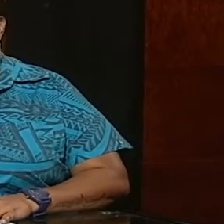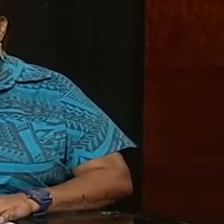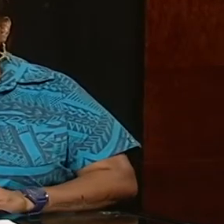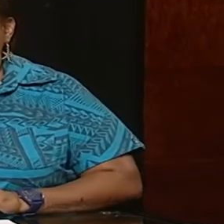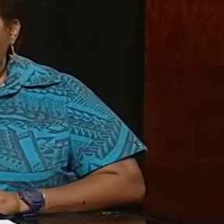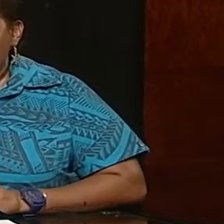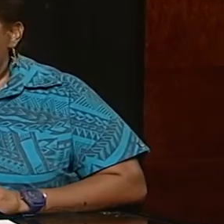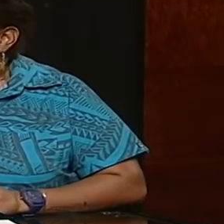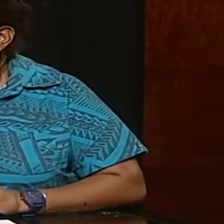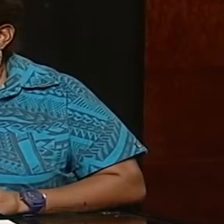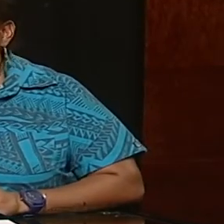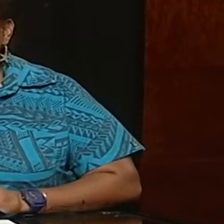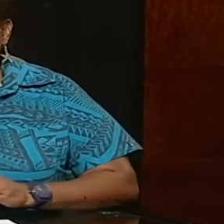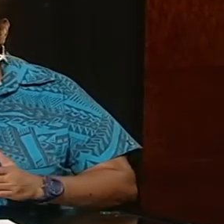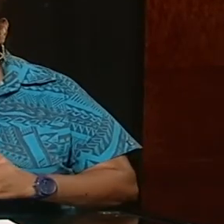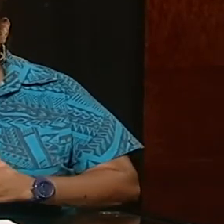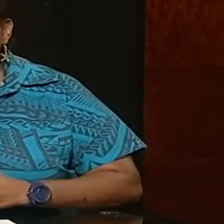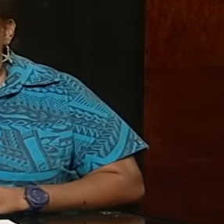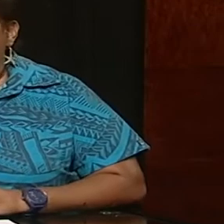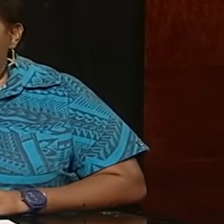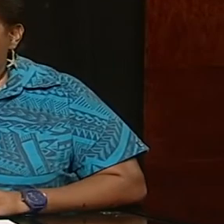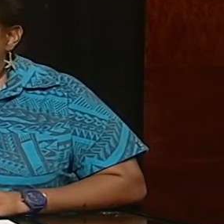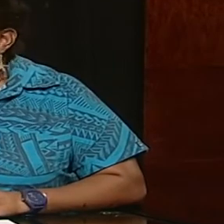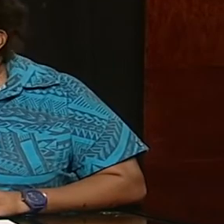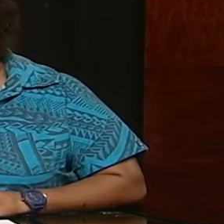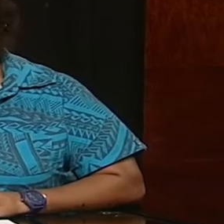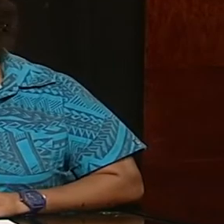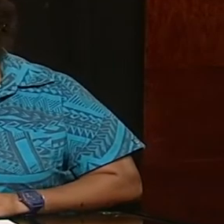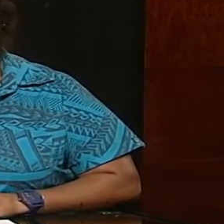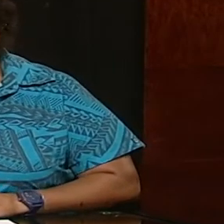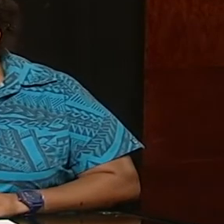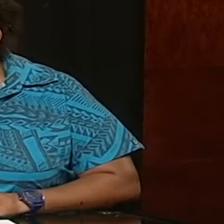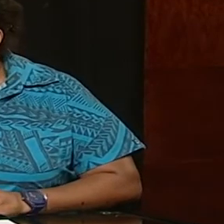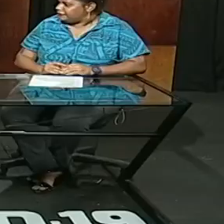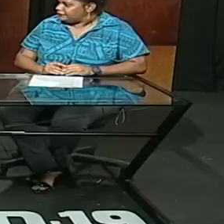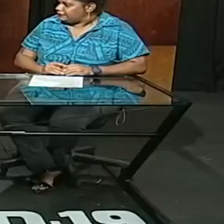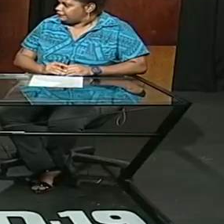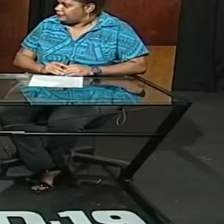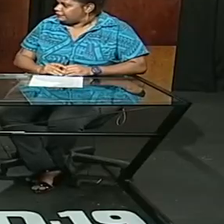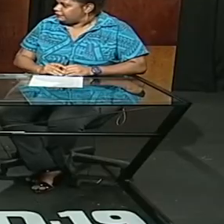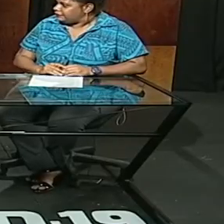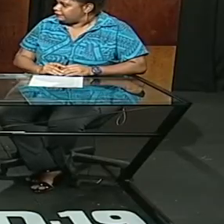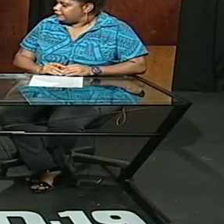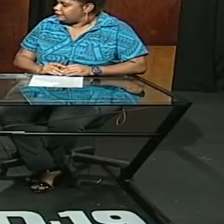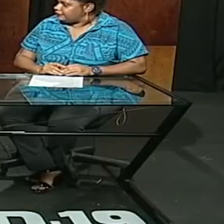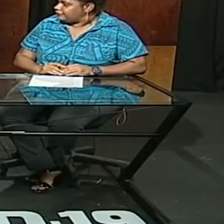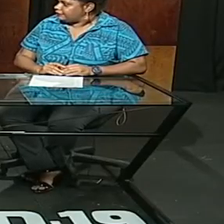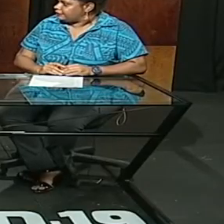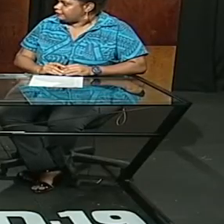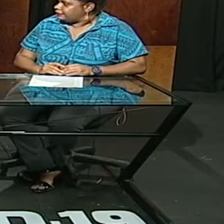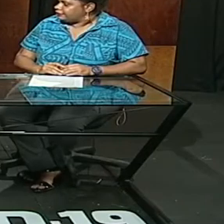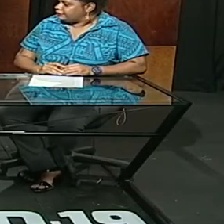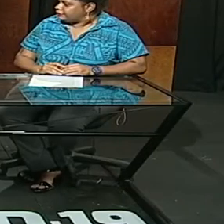7907-4944. That is correct. A number you can call to get some form of counseling as well. And I think this is the right time for